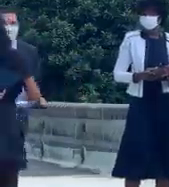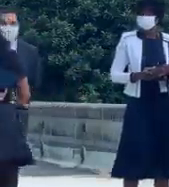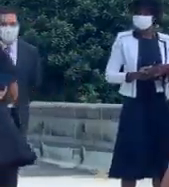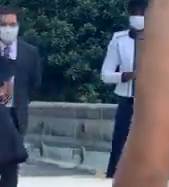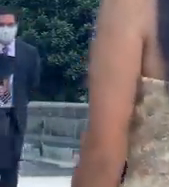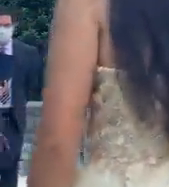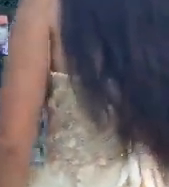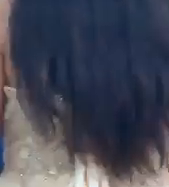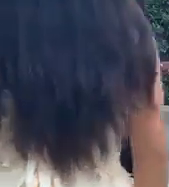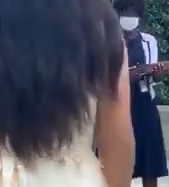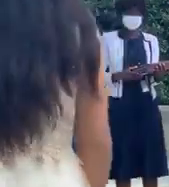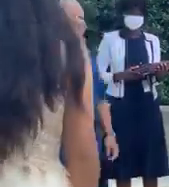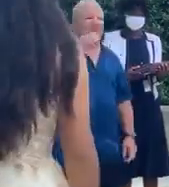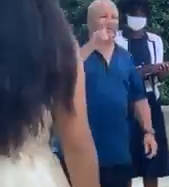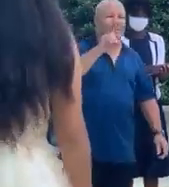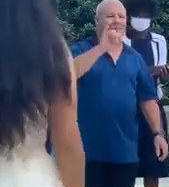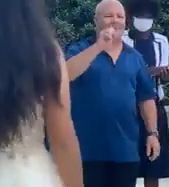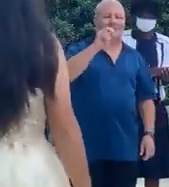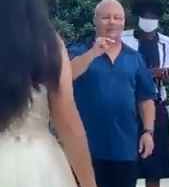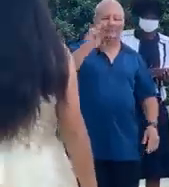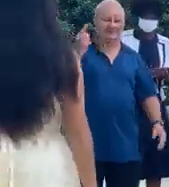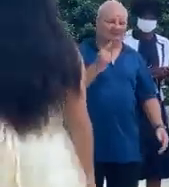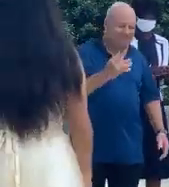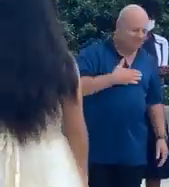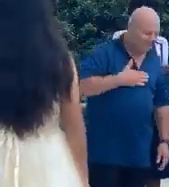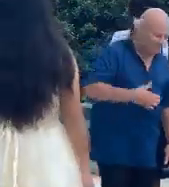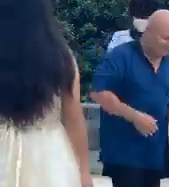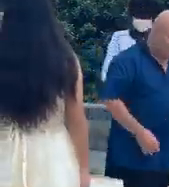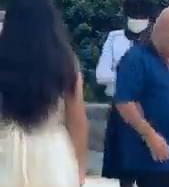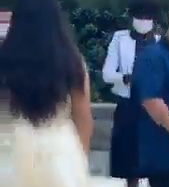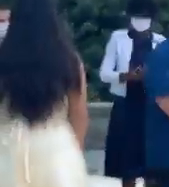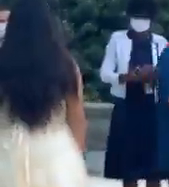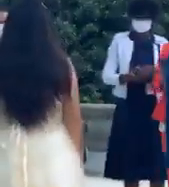Madison Guzman, come forth.